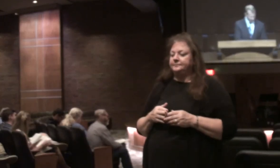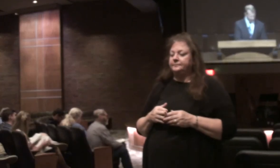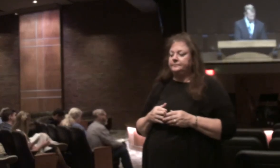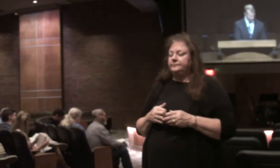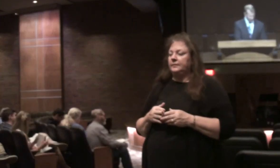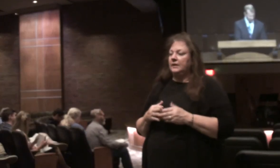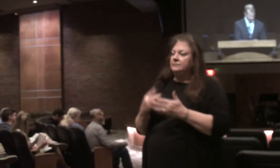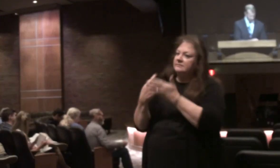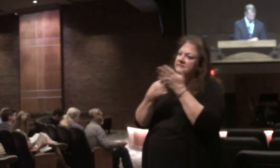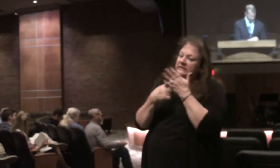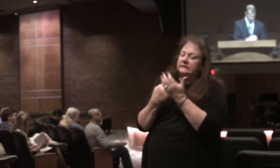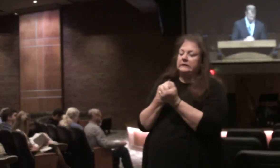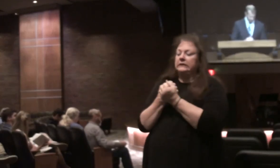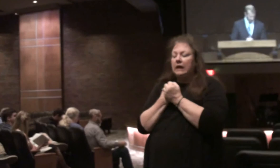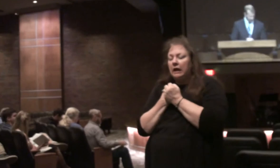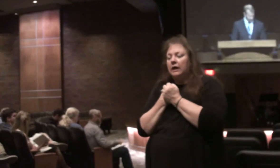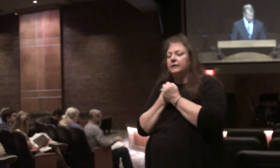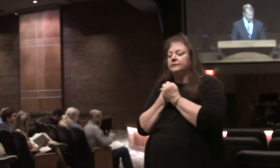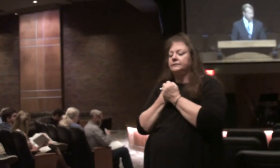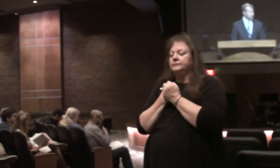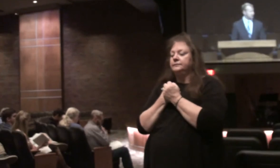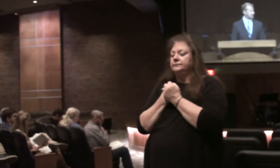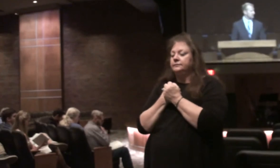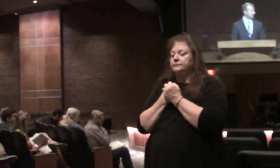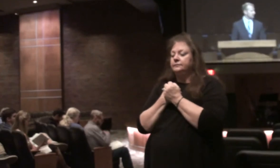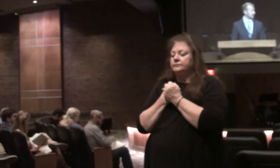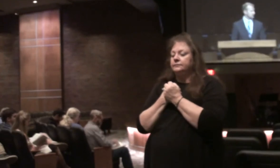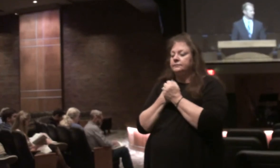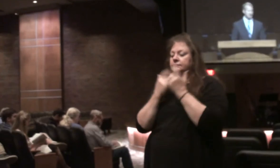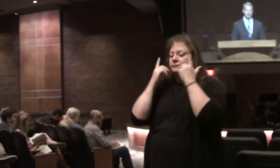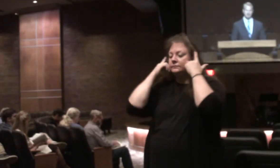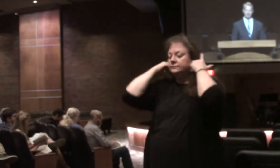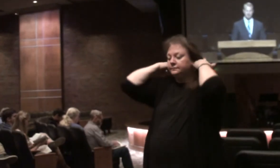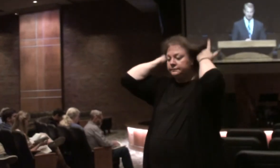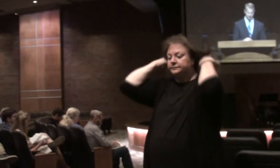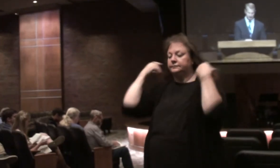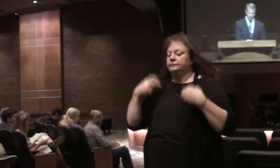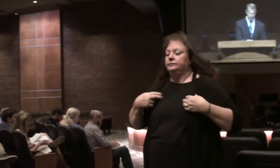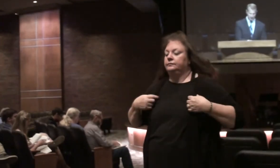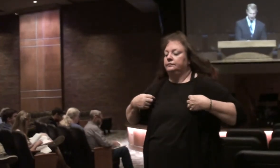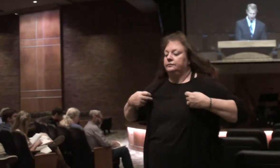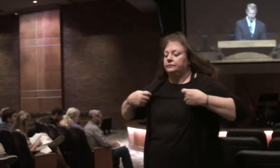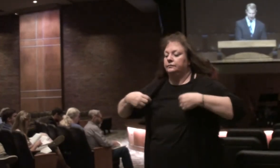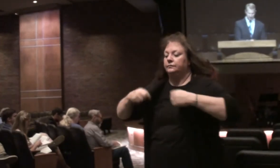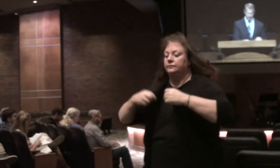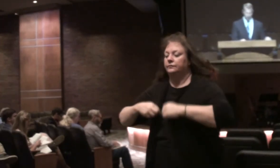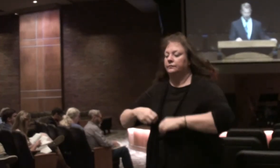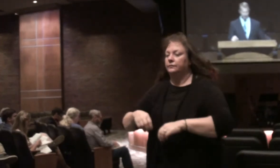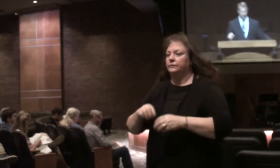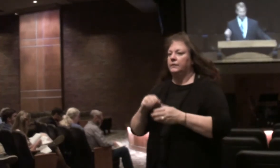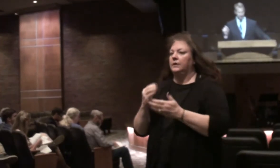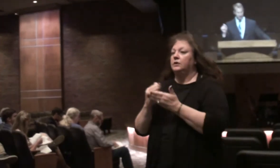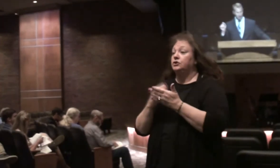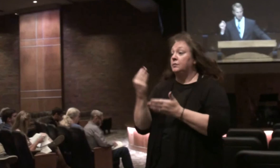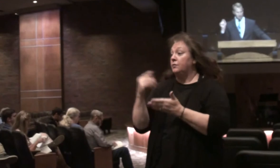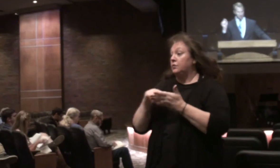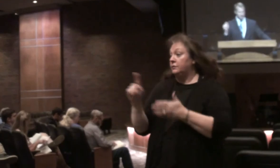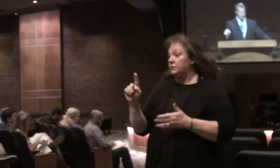After talking about love, we didn't, we always go into much more detail than things we looked at. Chapter 13, verse 1